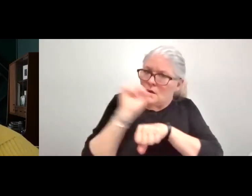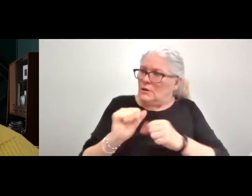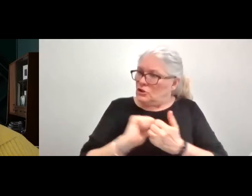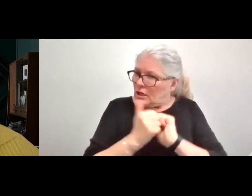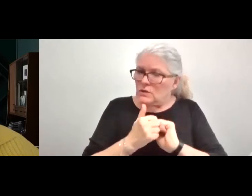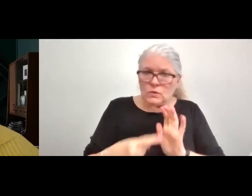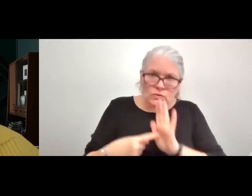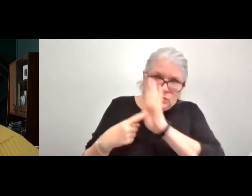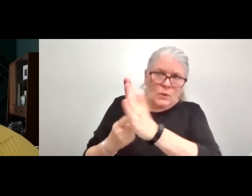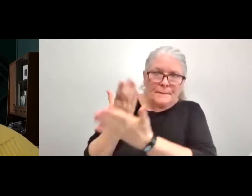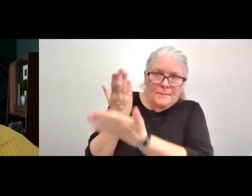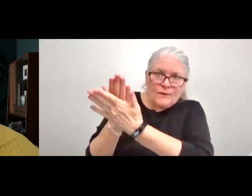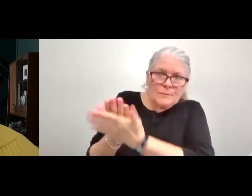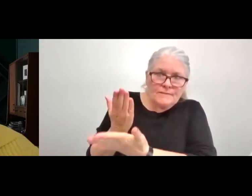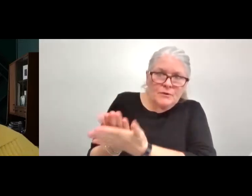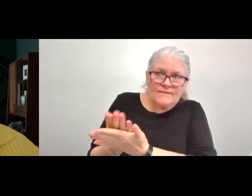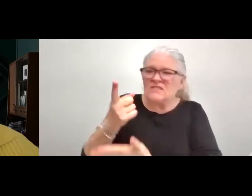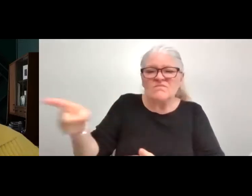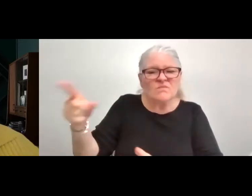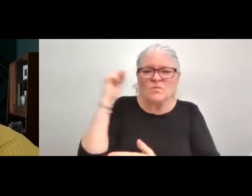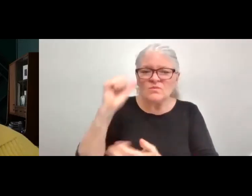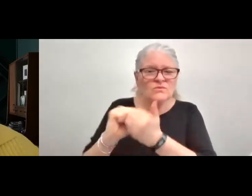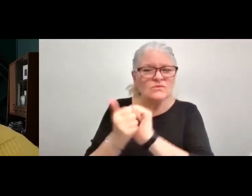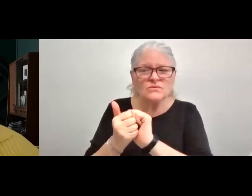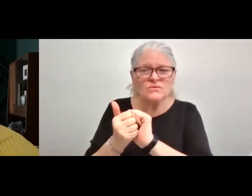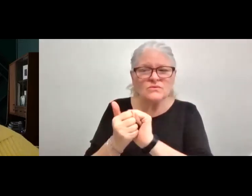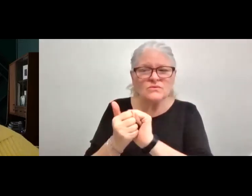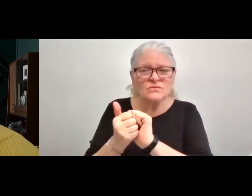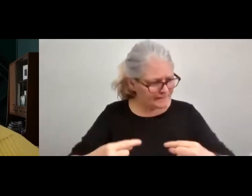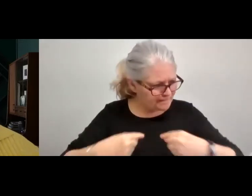need to take time for yourself, take space for yourself.